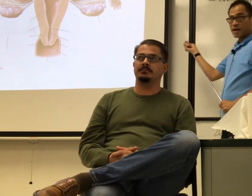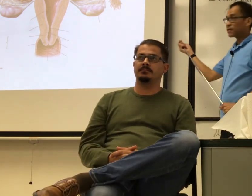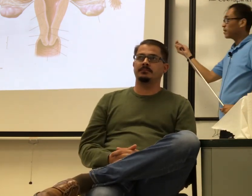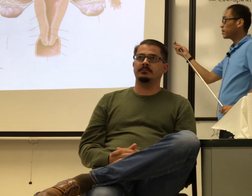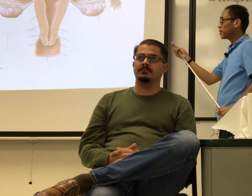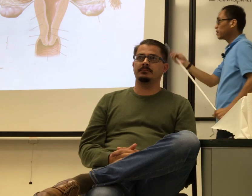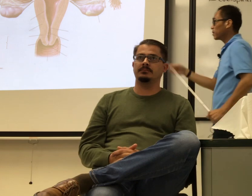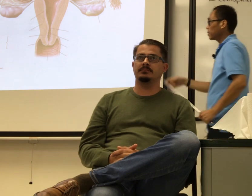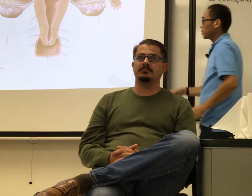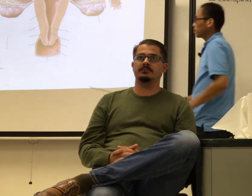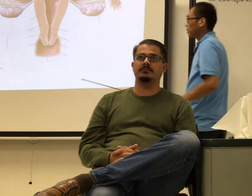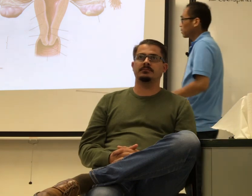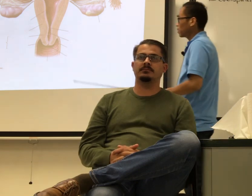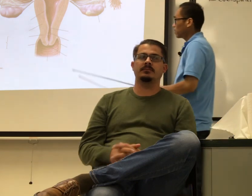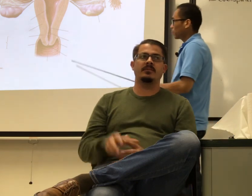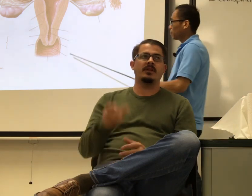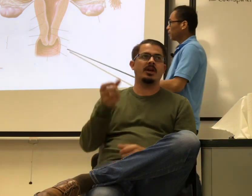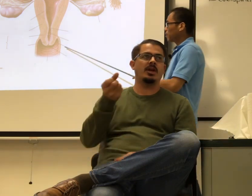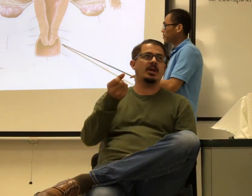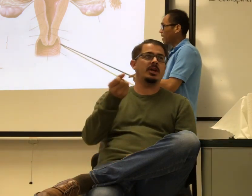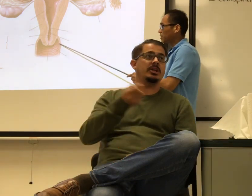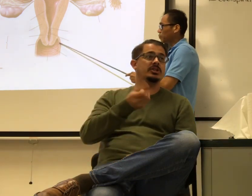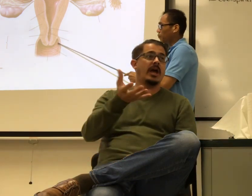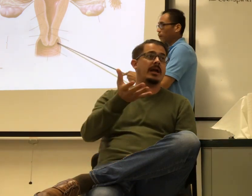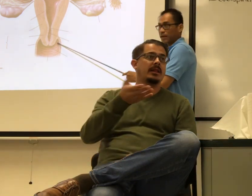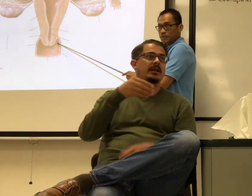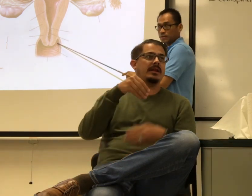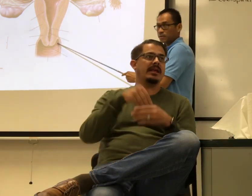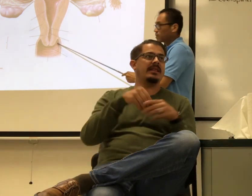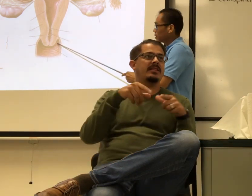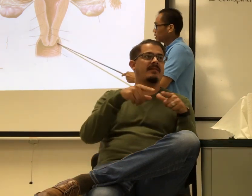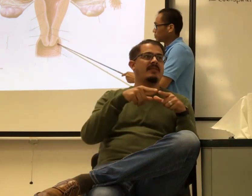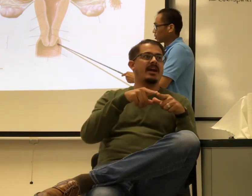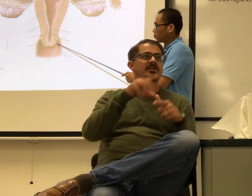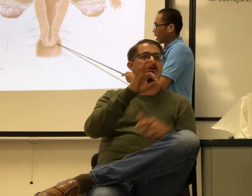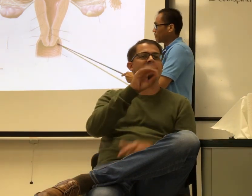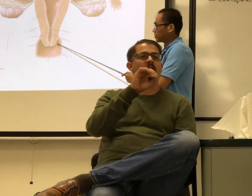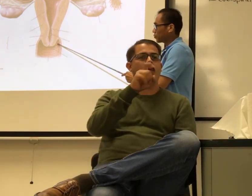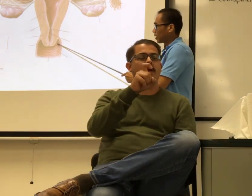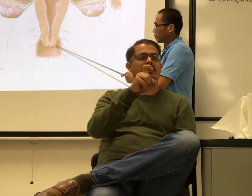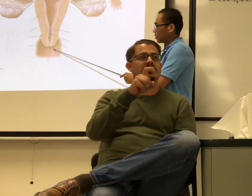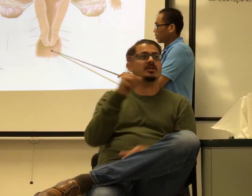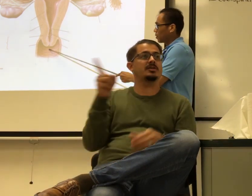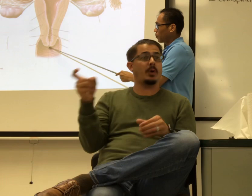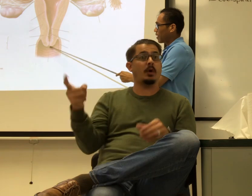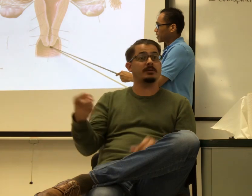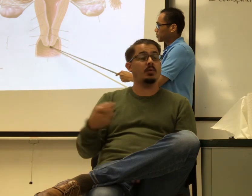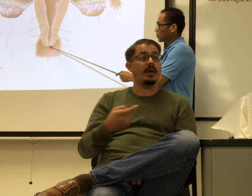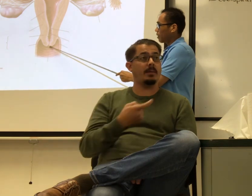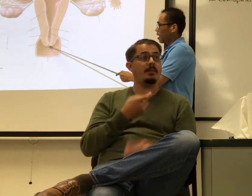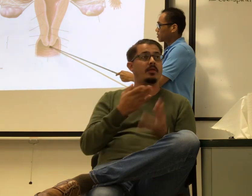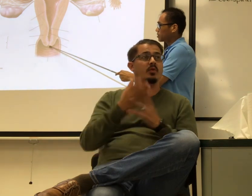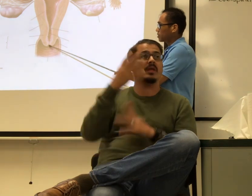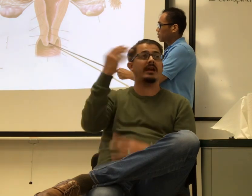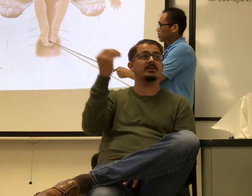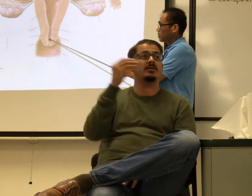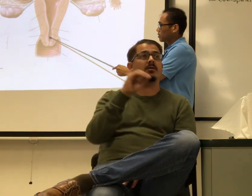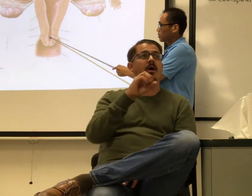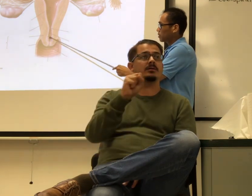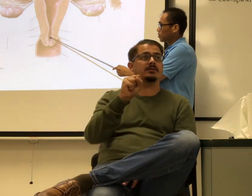The ejaculate would be here in the vaginal fornix. Sperm would have to swim through the external